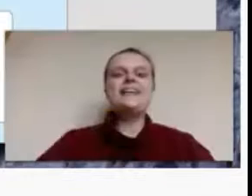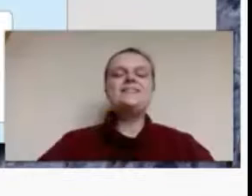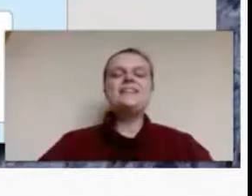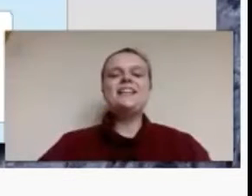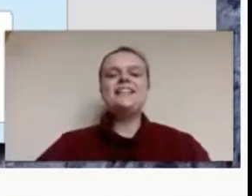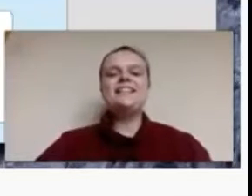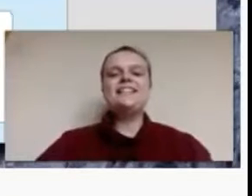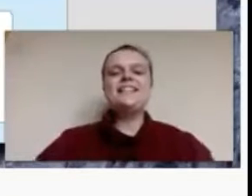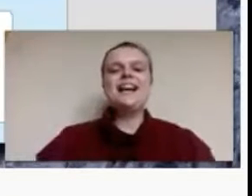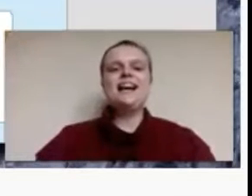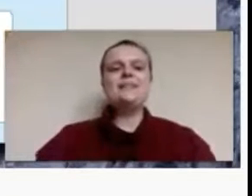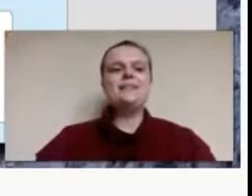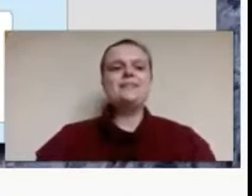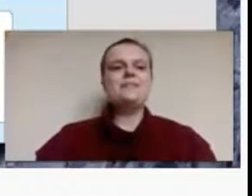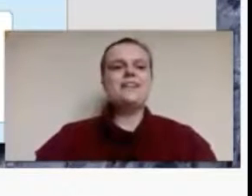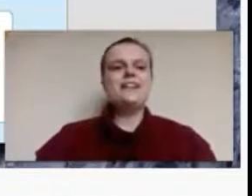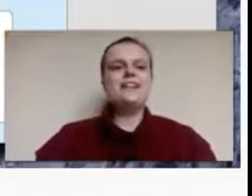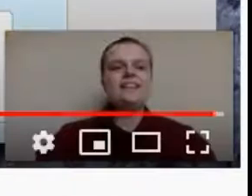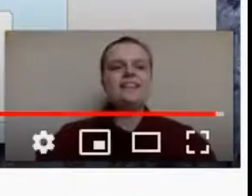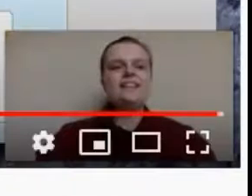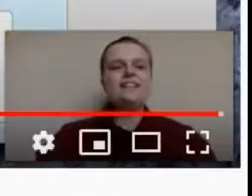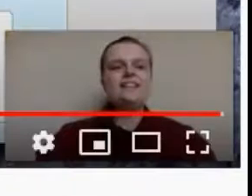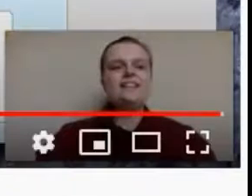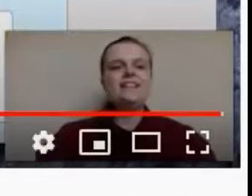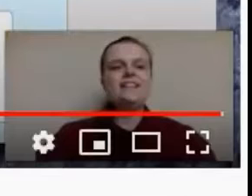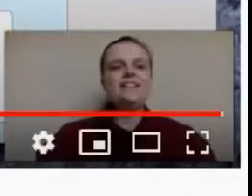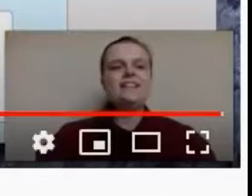time. Good job, everyone.